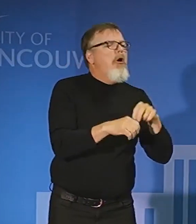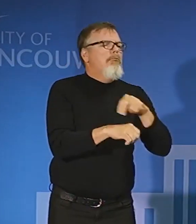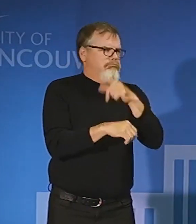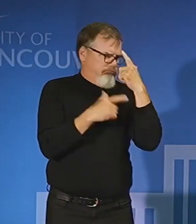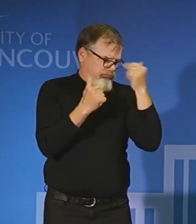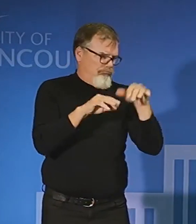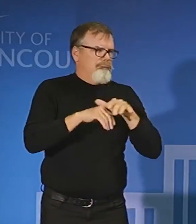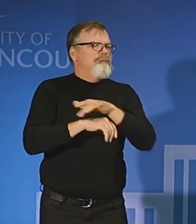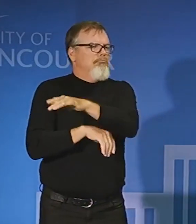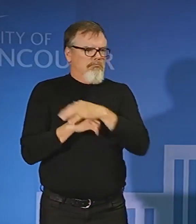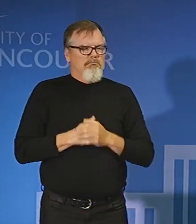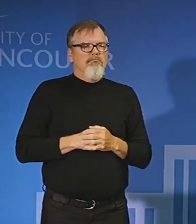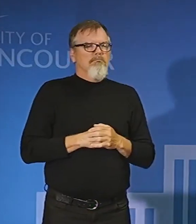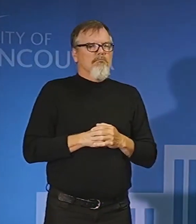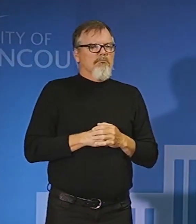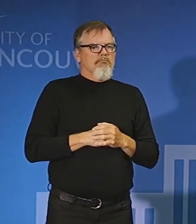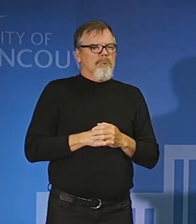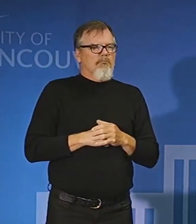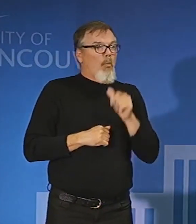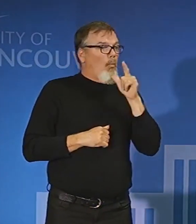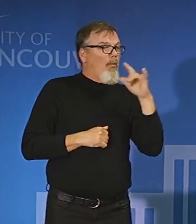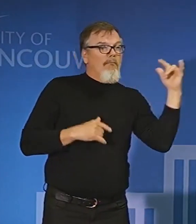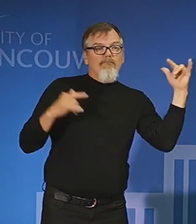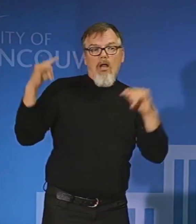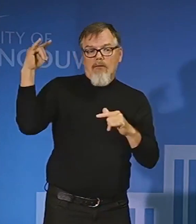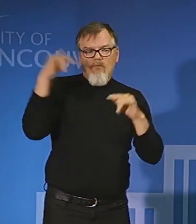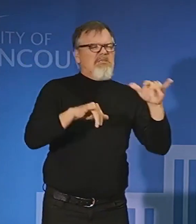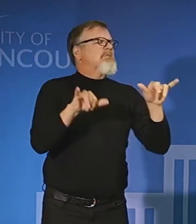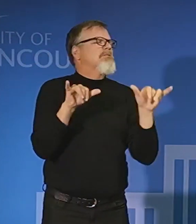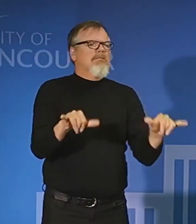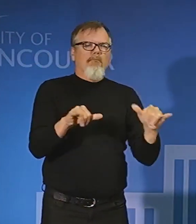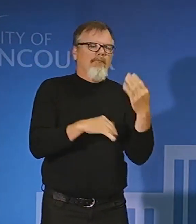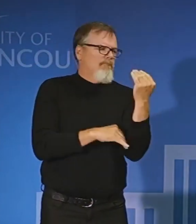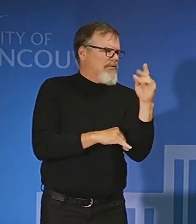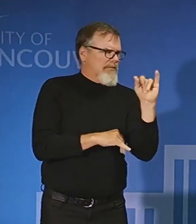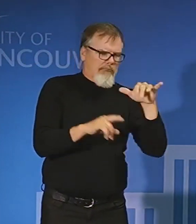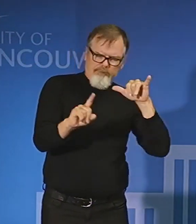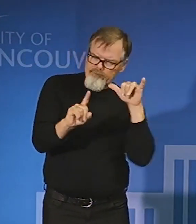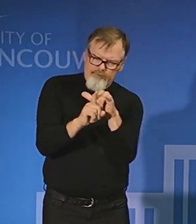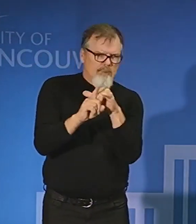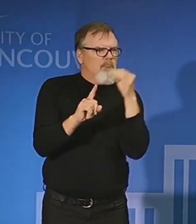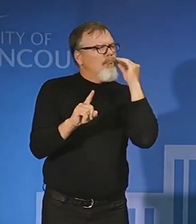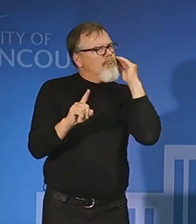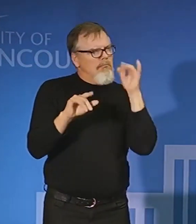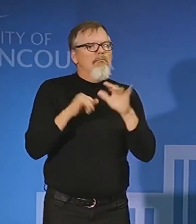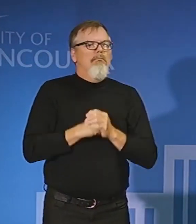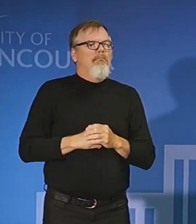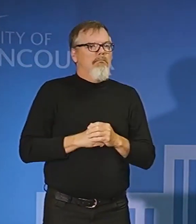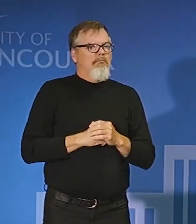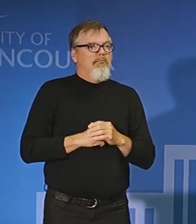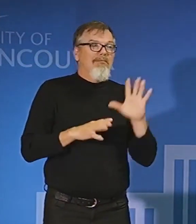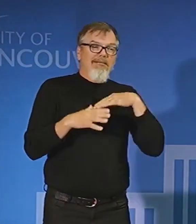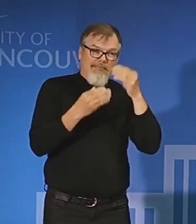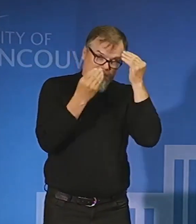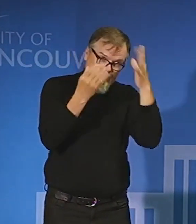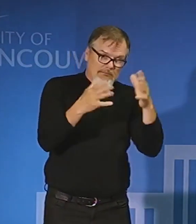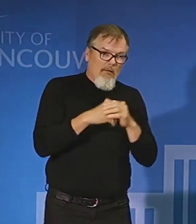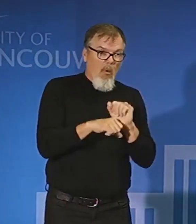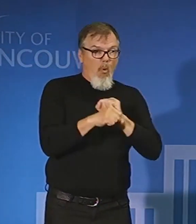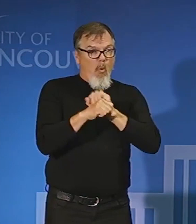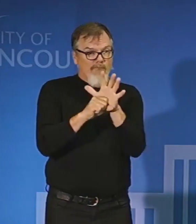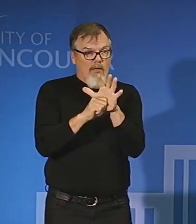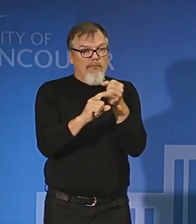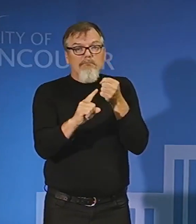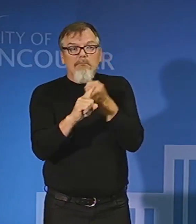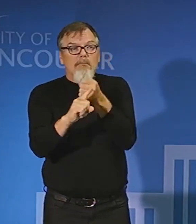Canada to quarantine for 14 days. We do have some travelers from within Canada, and we have had some cases of COVID-19 that have arisen in